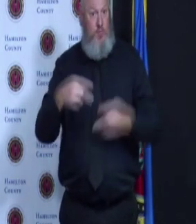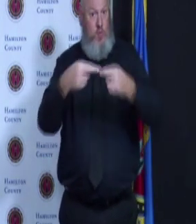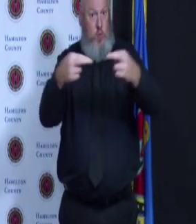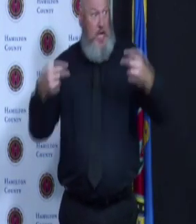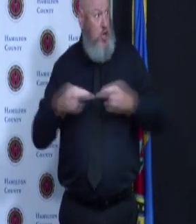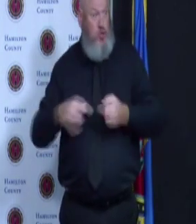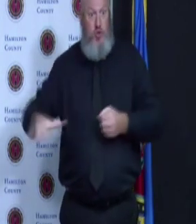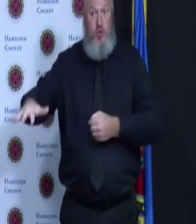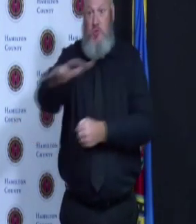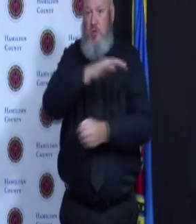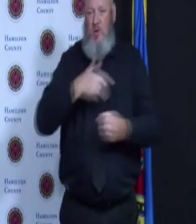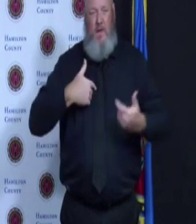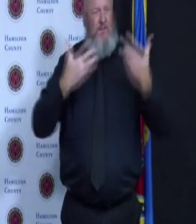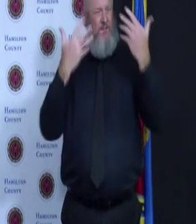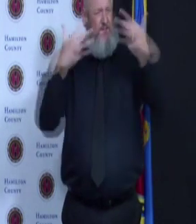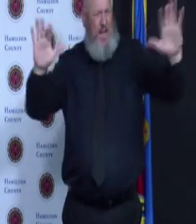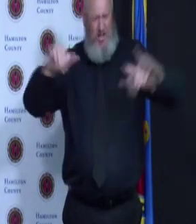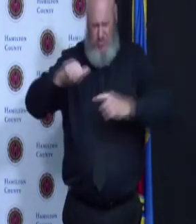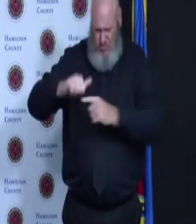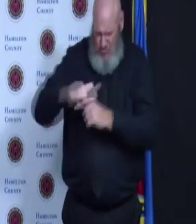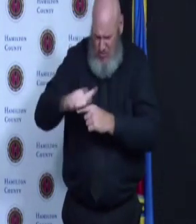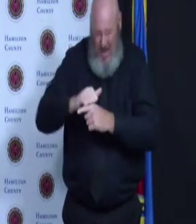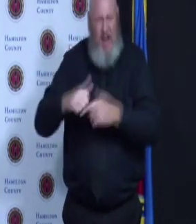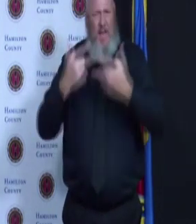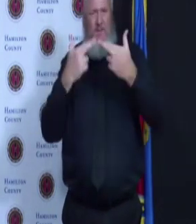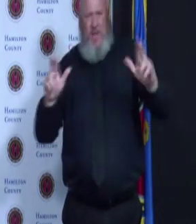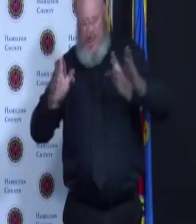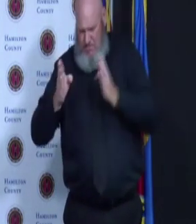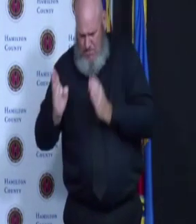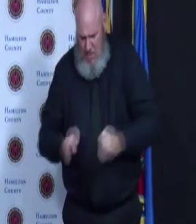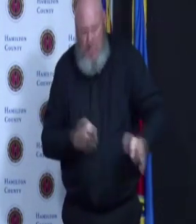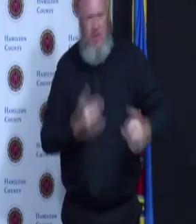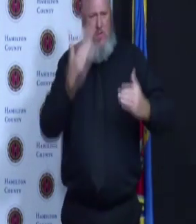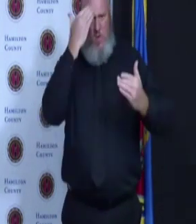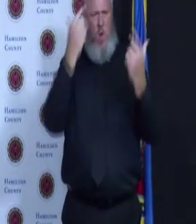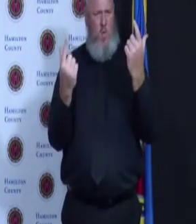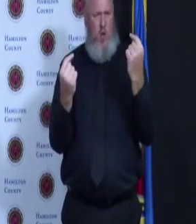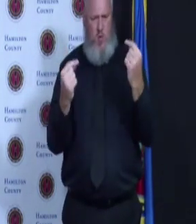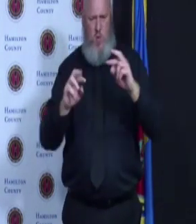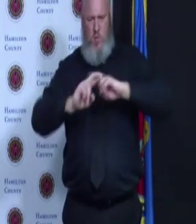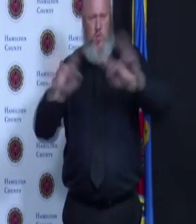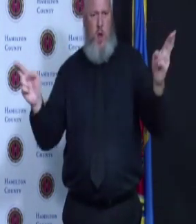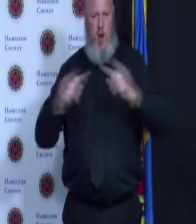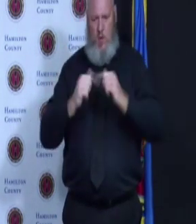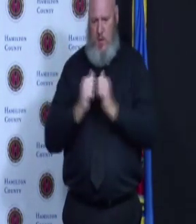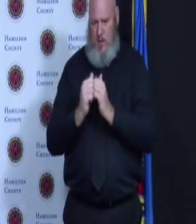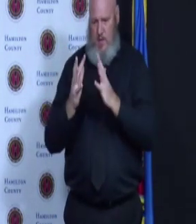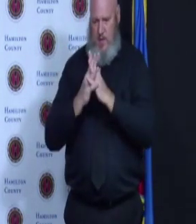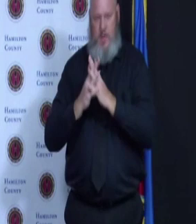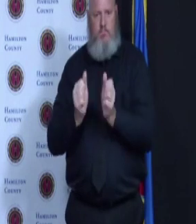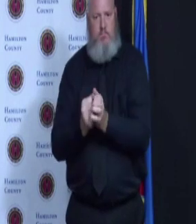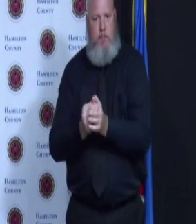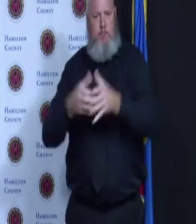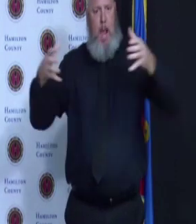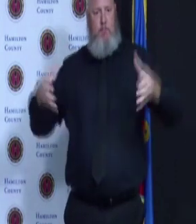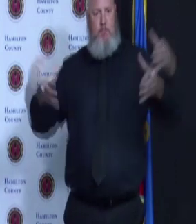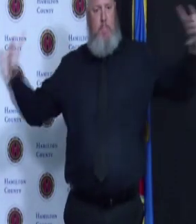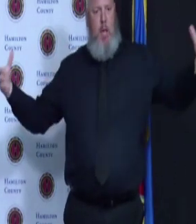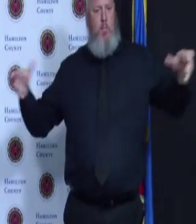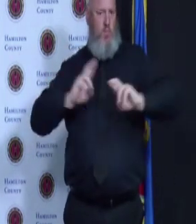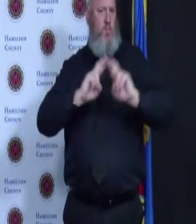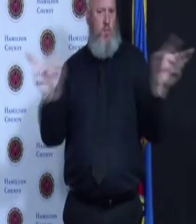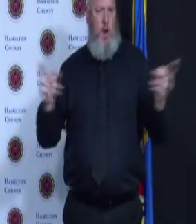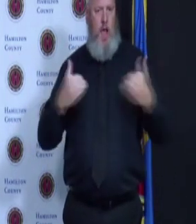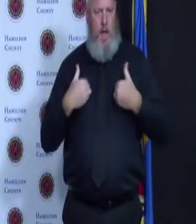this bed expansion process successfully. While I cannot go into specifics for an individual hospital's